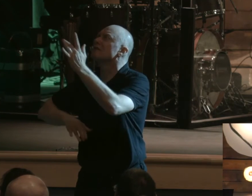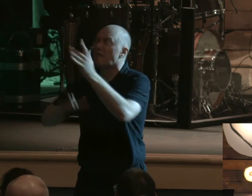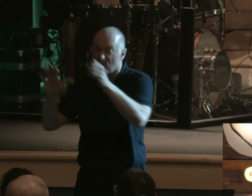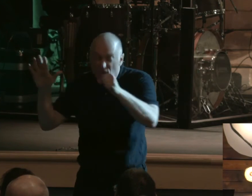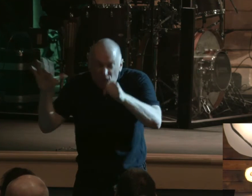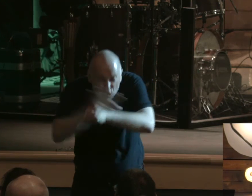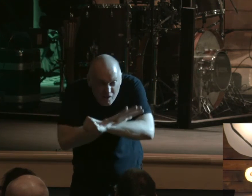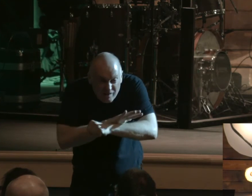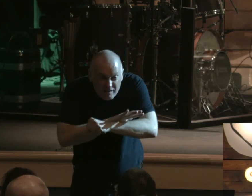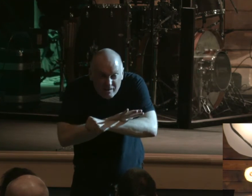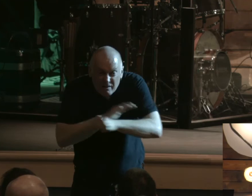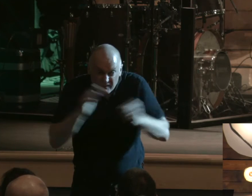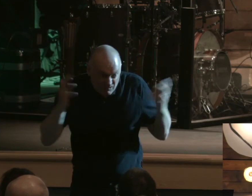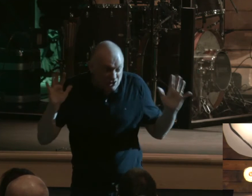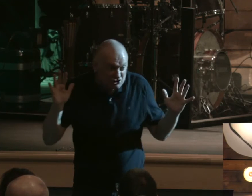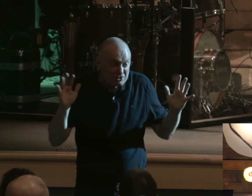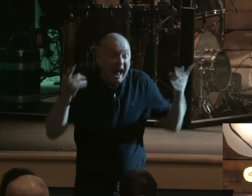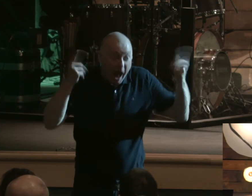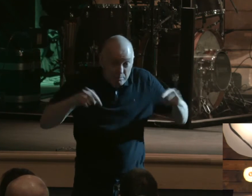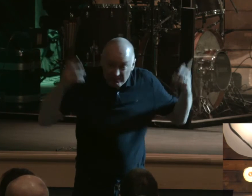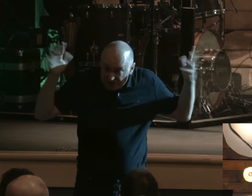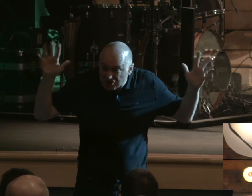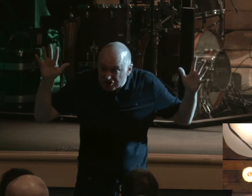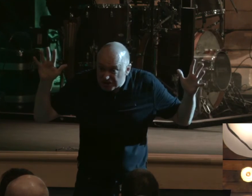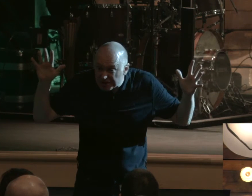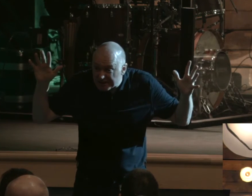Christ? Has that happened?